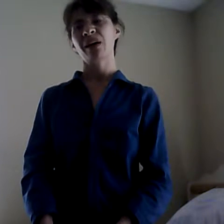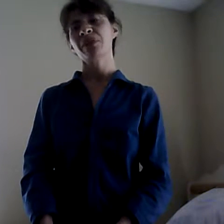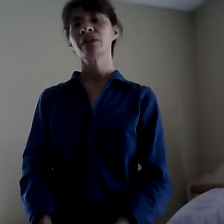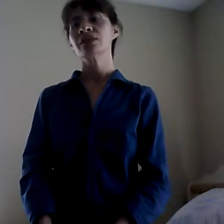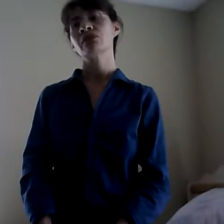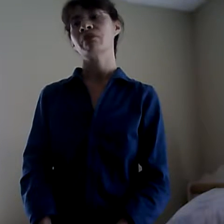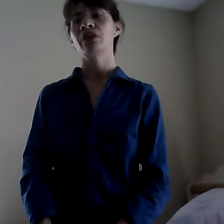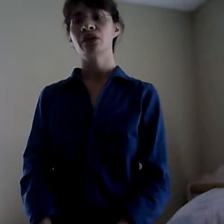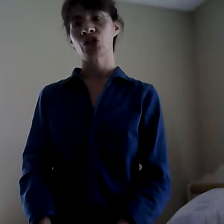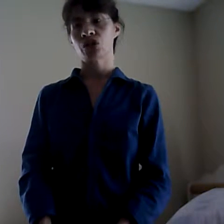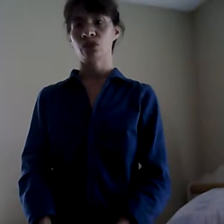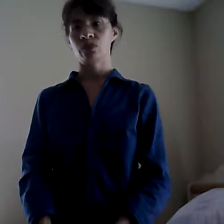mean, that's not a big issue.